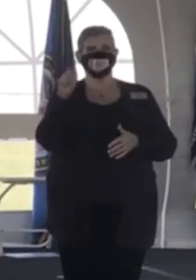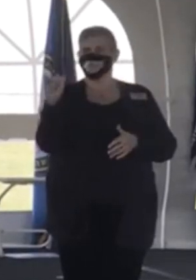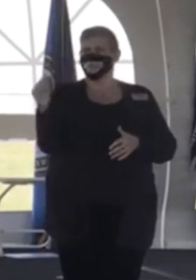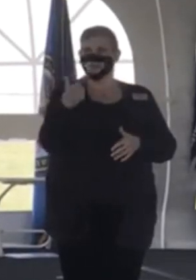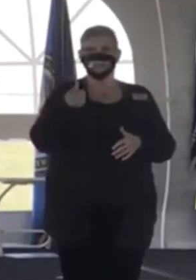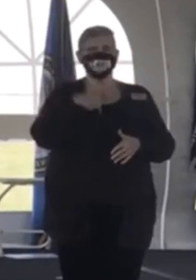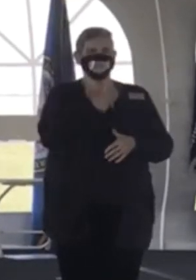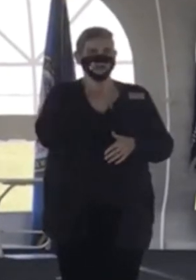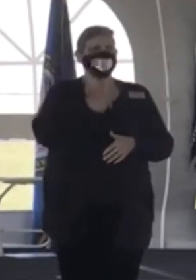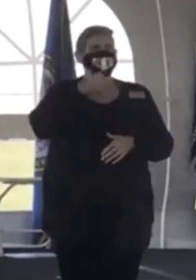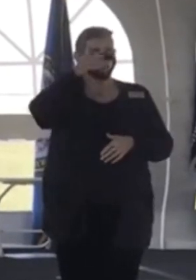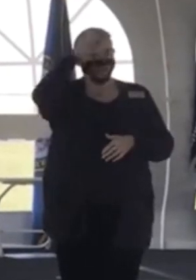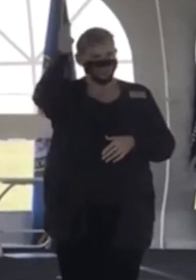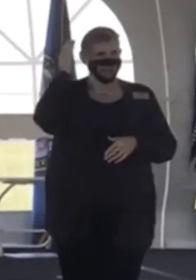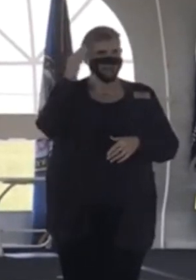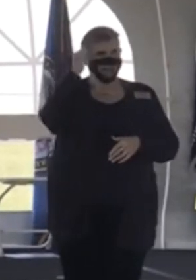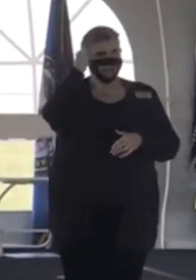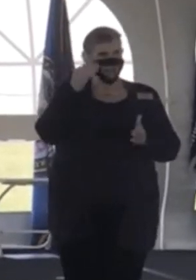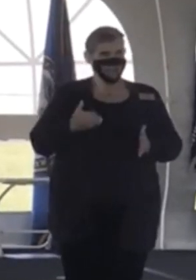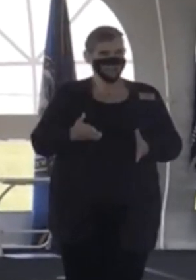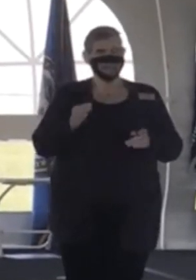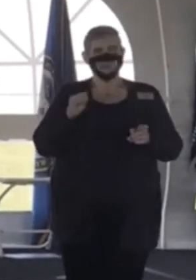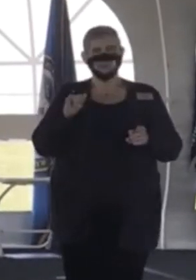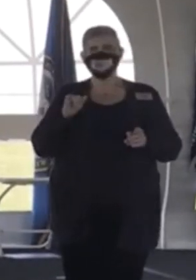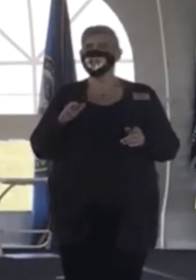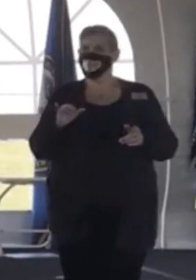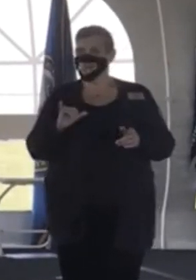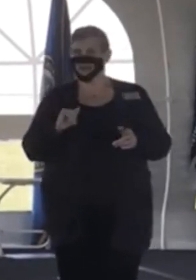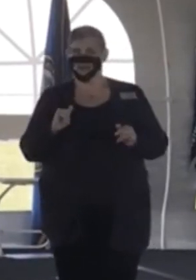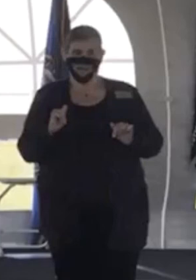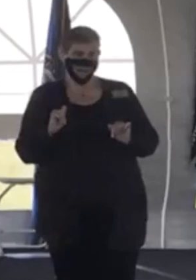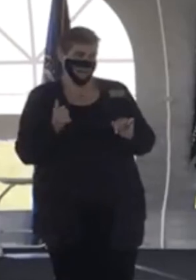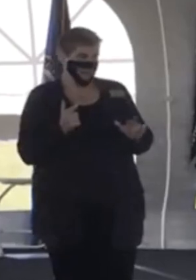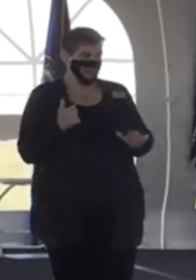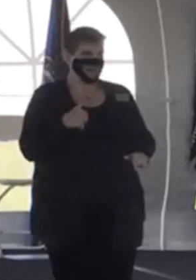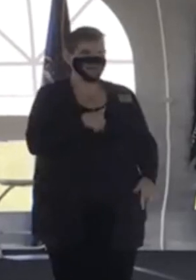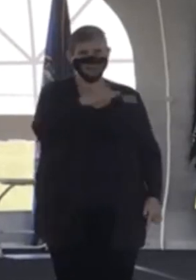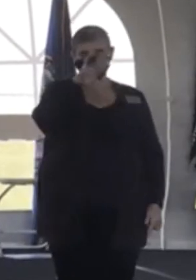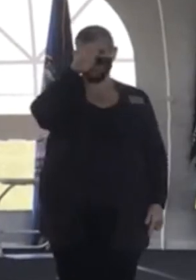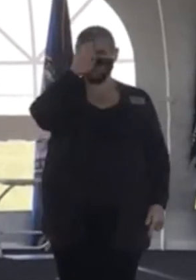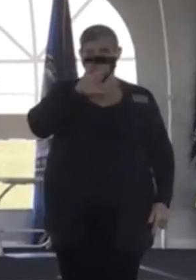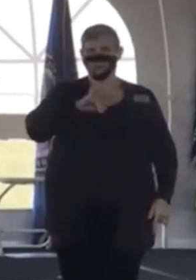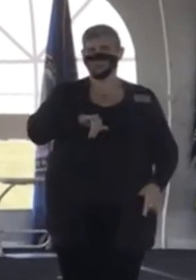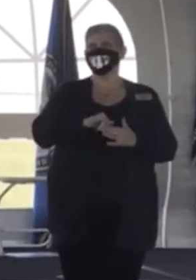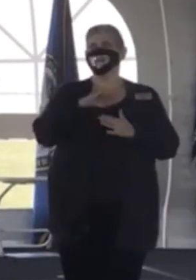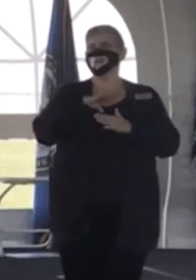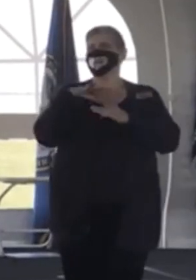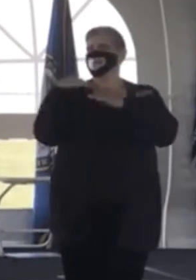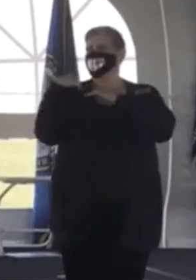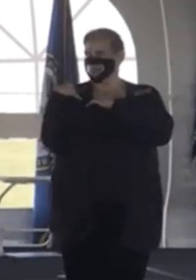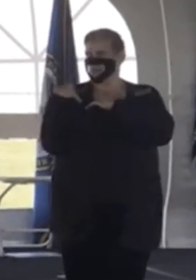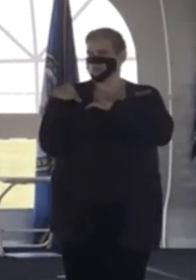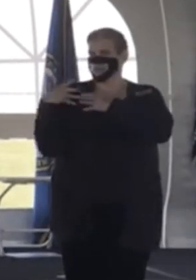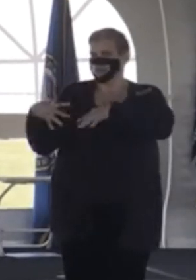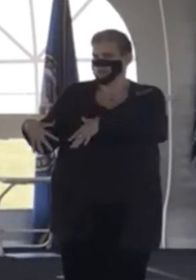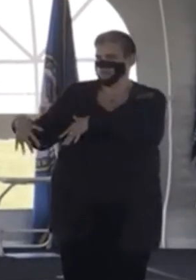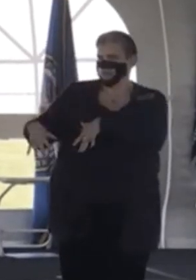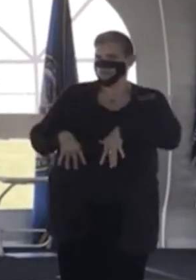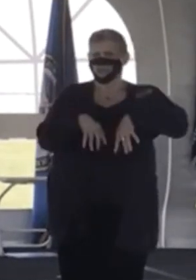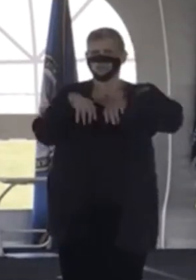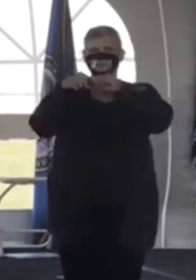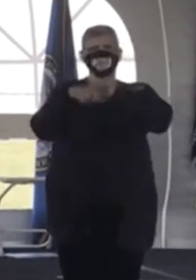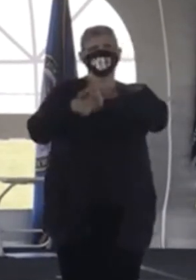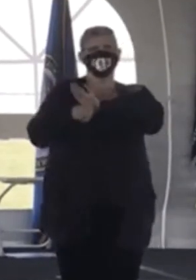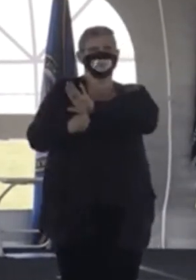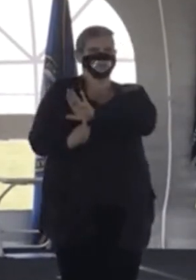our Cheyenne mayor as well, all of us know that our task and our responsibility in representing all of you is to